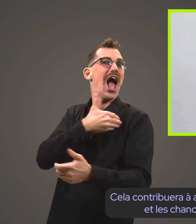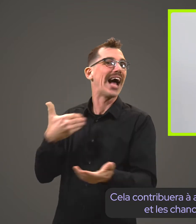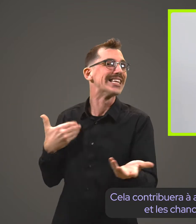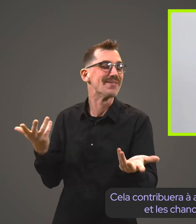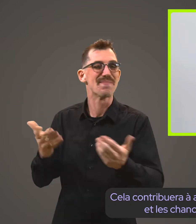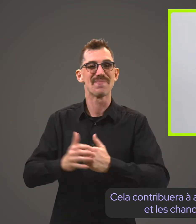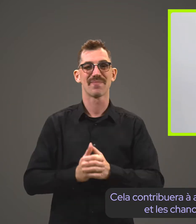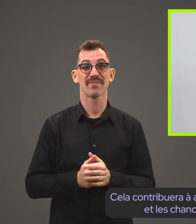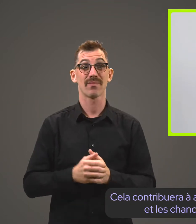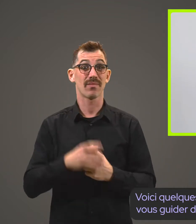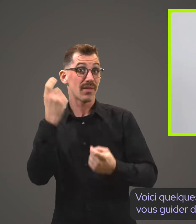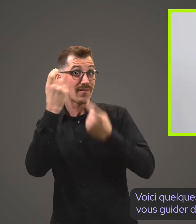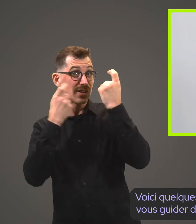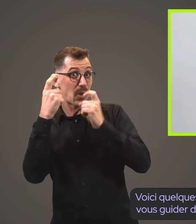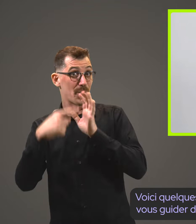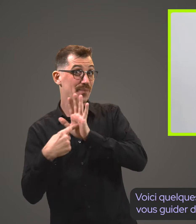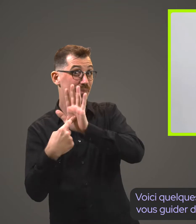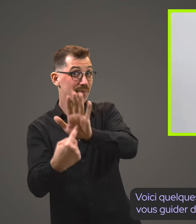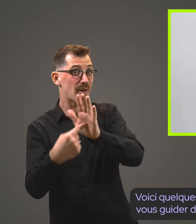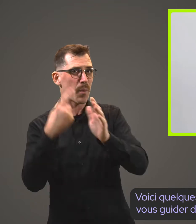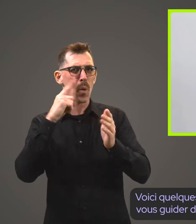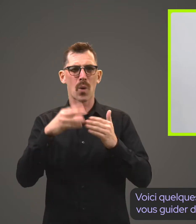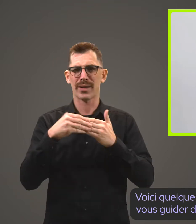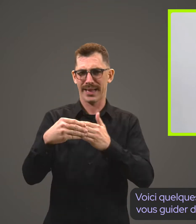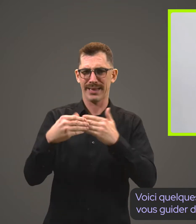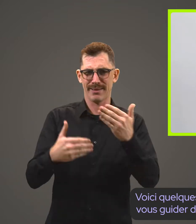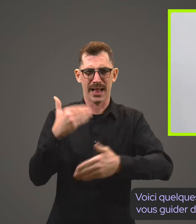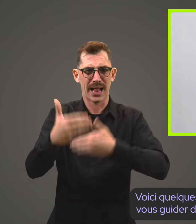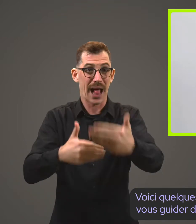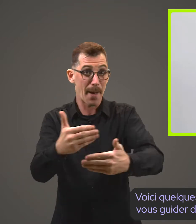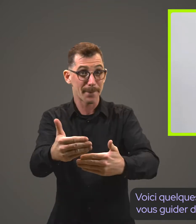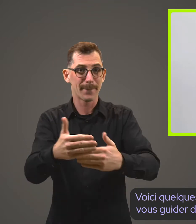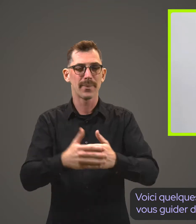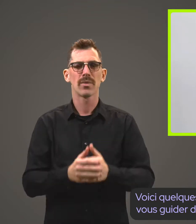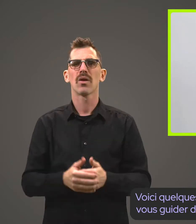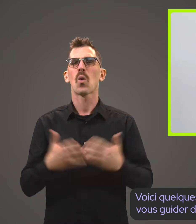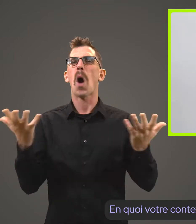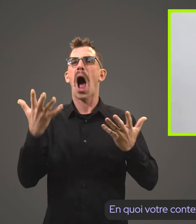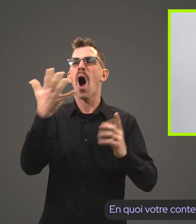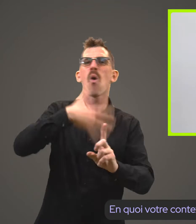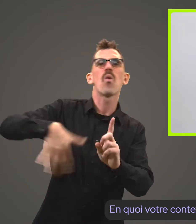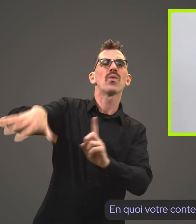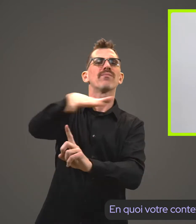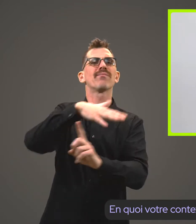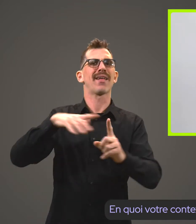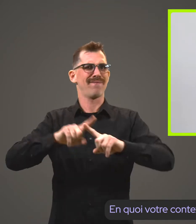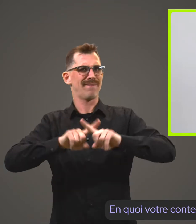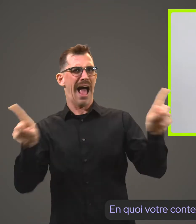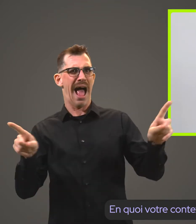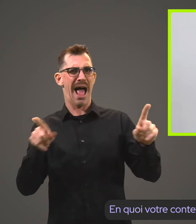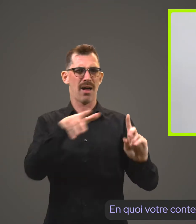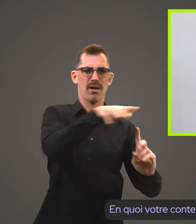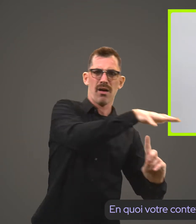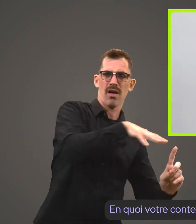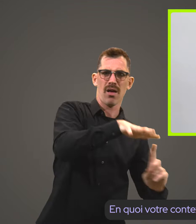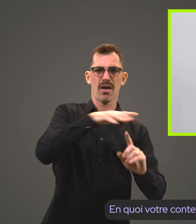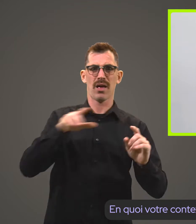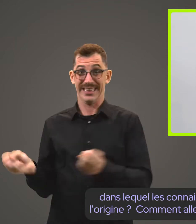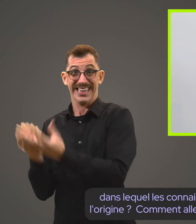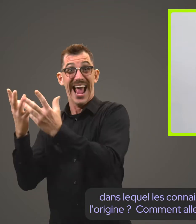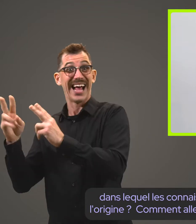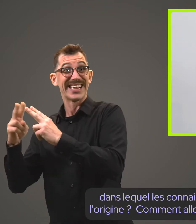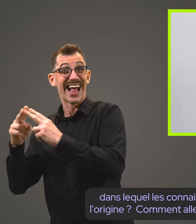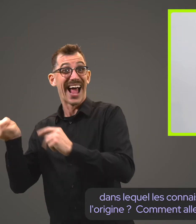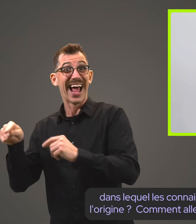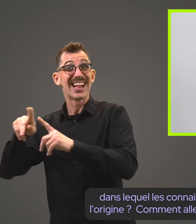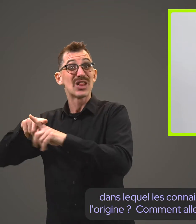likelihood of success. Here are some guiding questions for this step. How does your context differ from the one